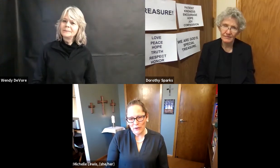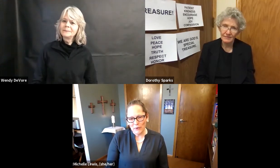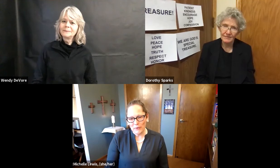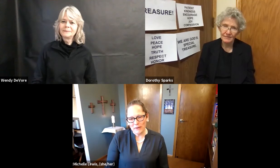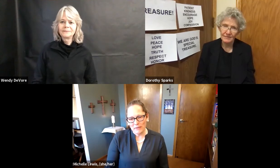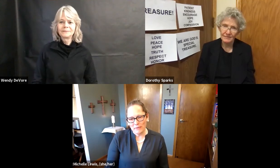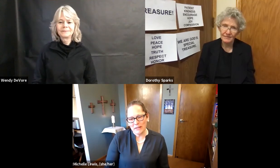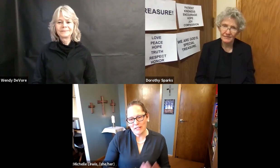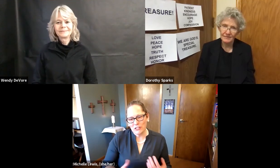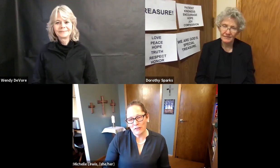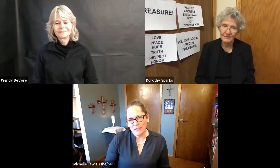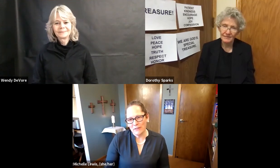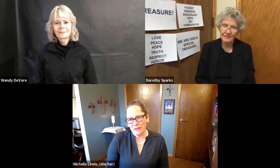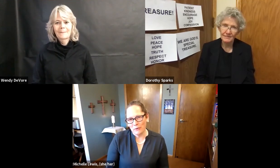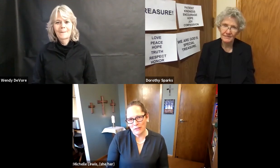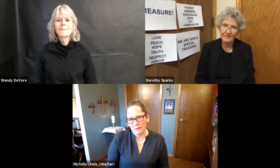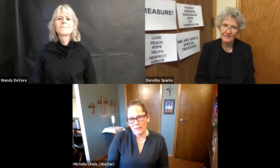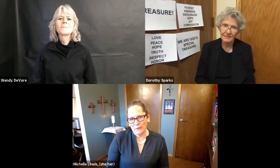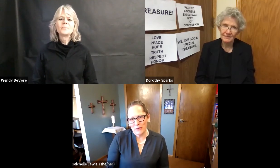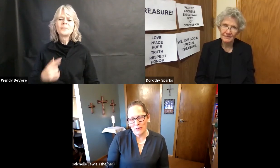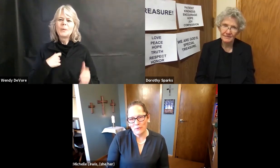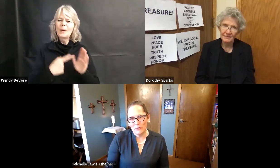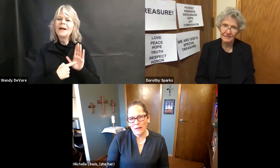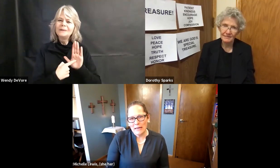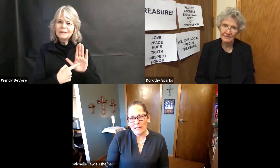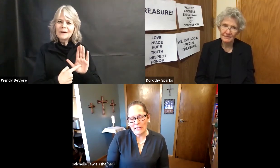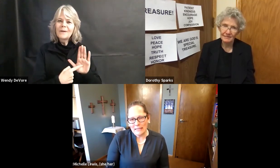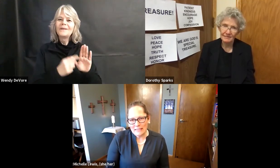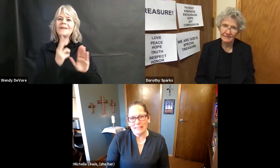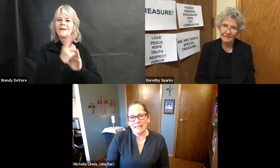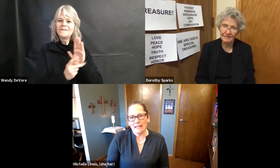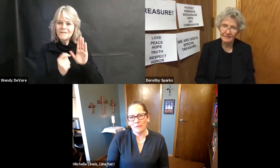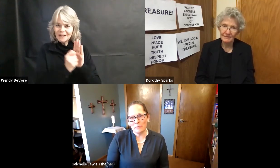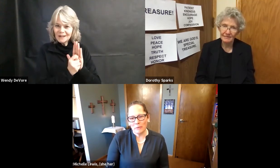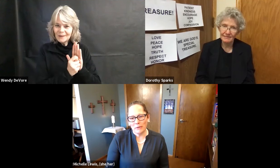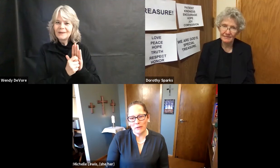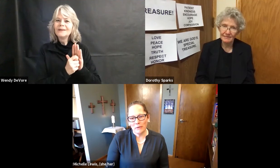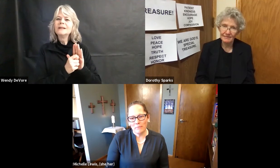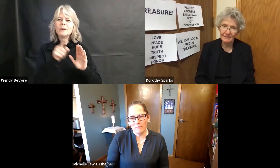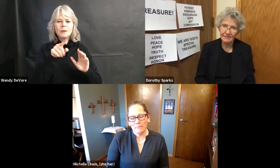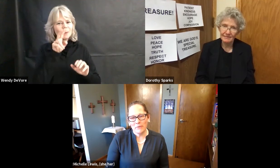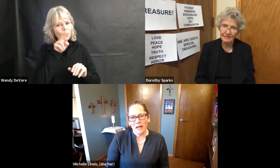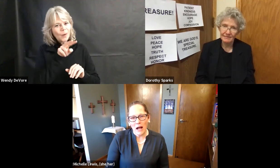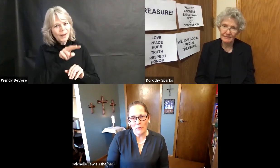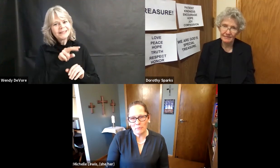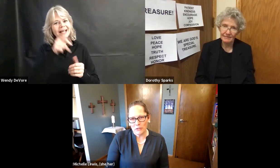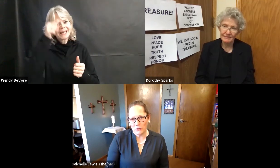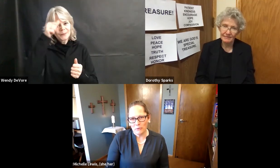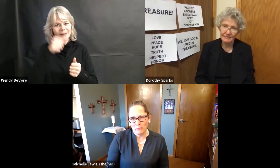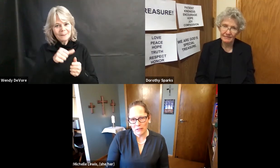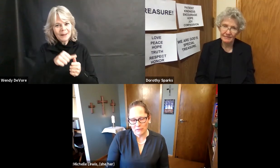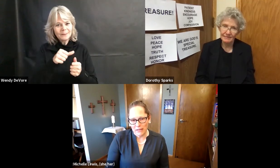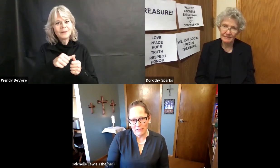And so we share this video with you so that you can see and remember how